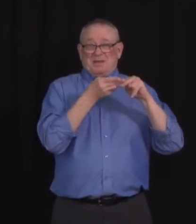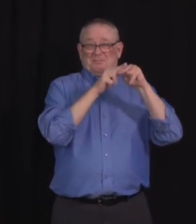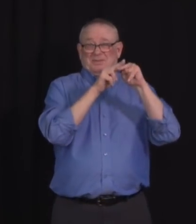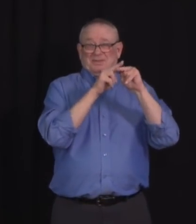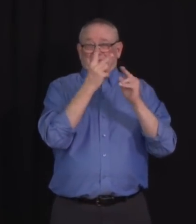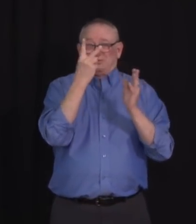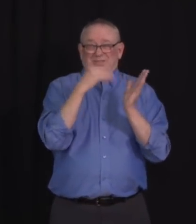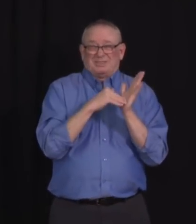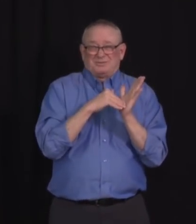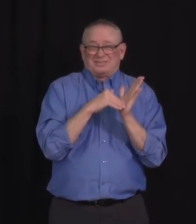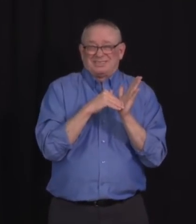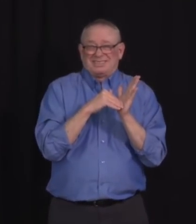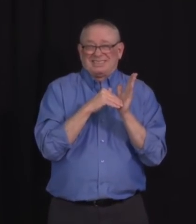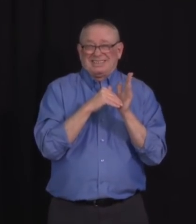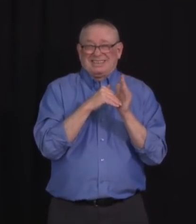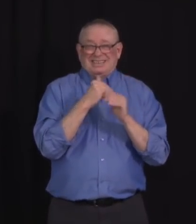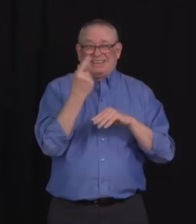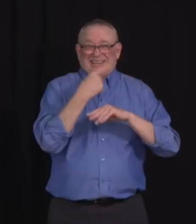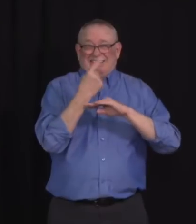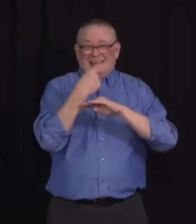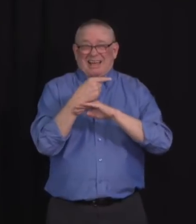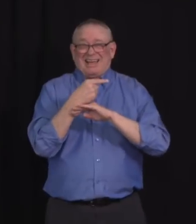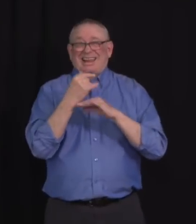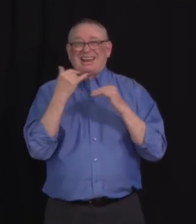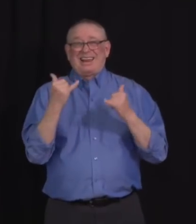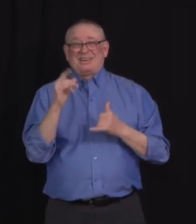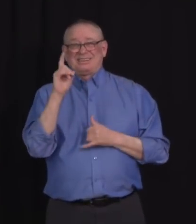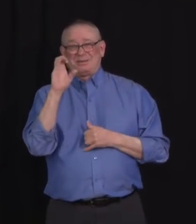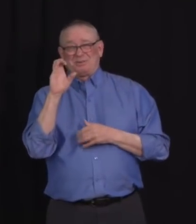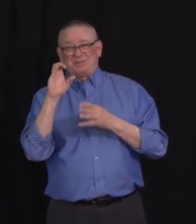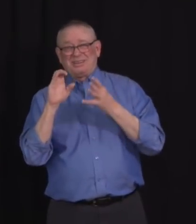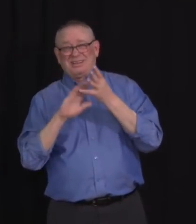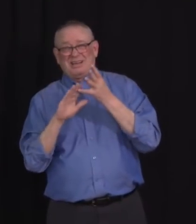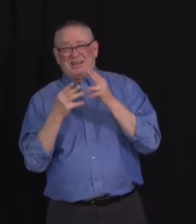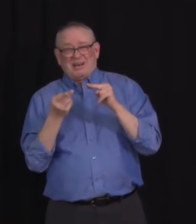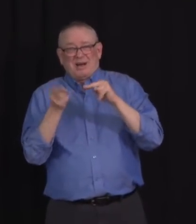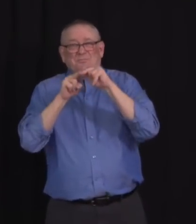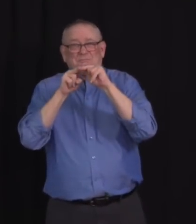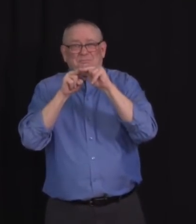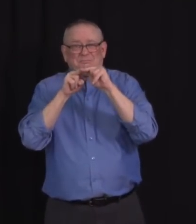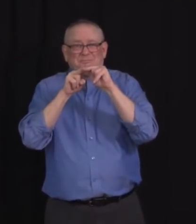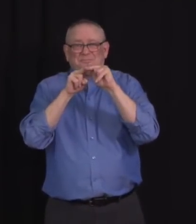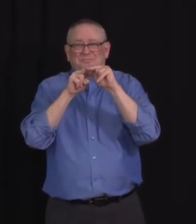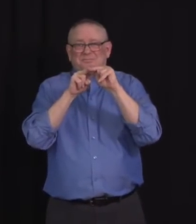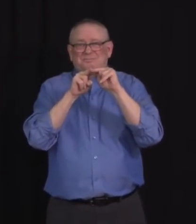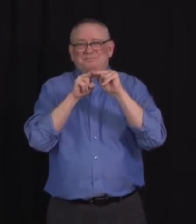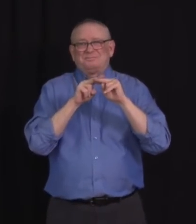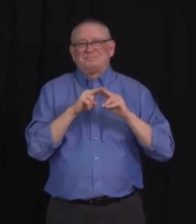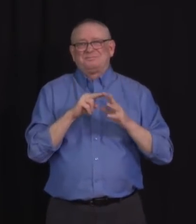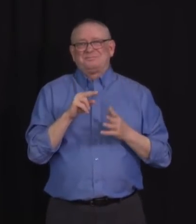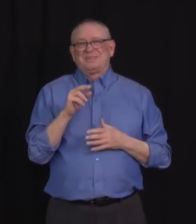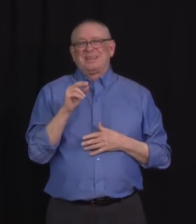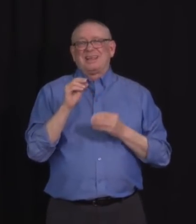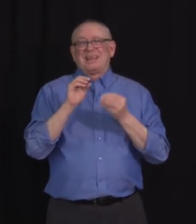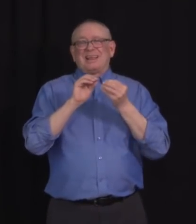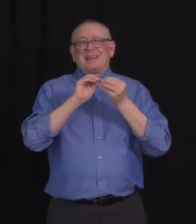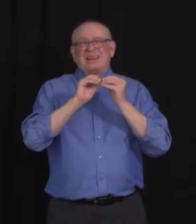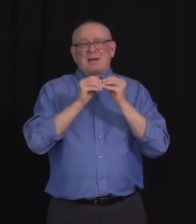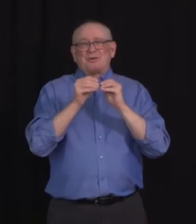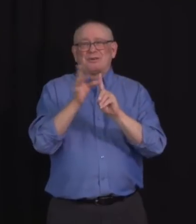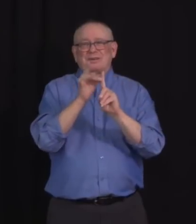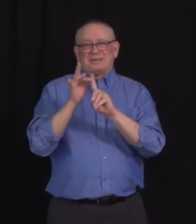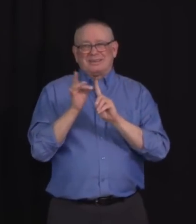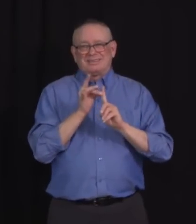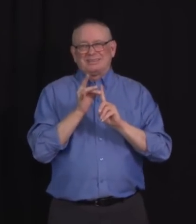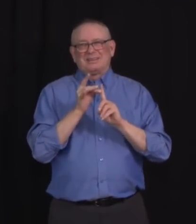hospital receiving treatment for COVID-19. While our case numbers certainly are concerning at the current time,